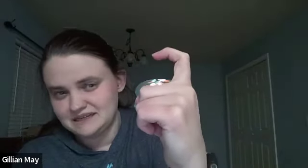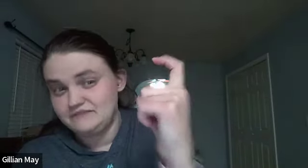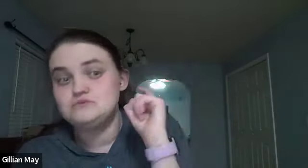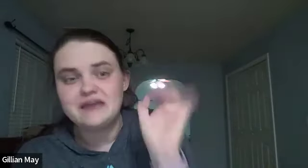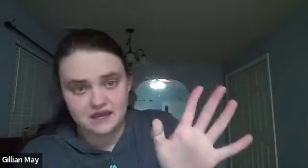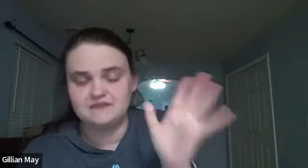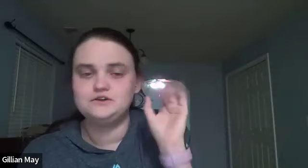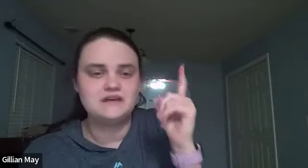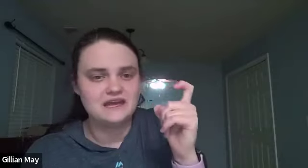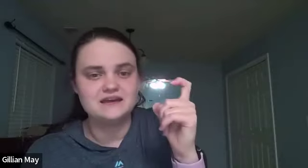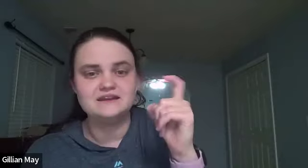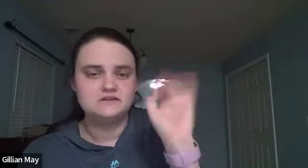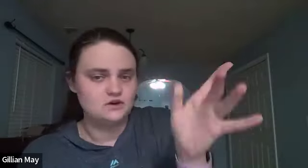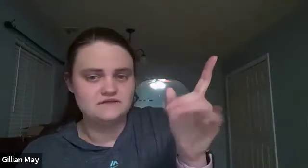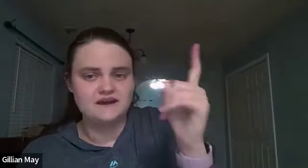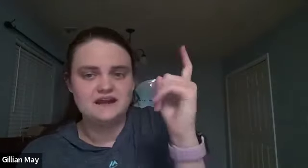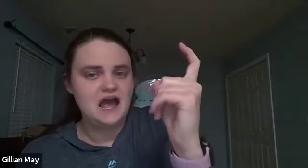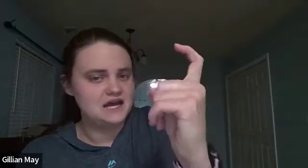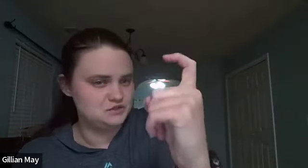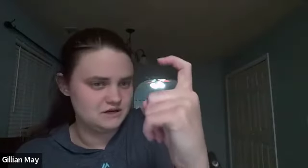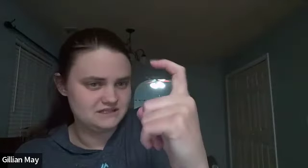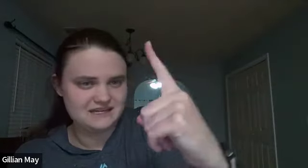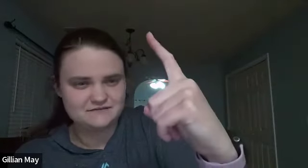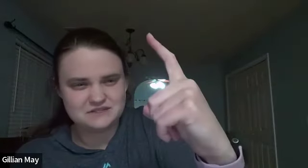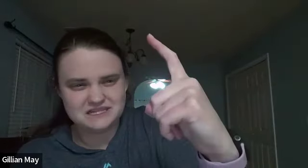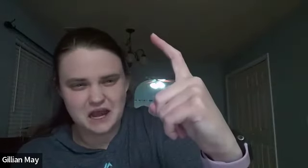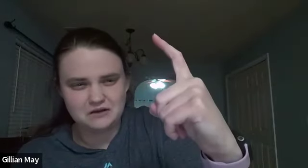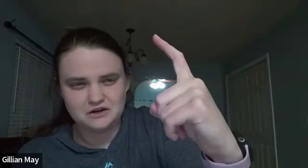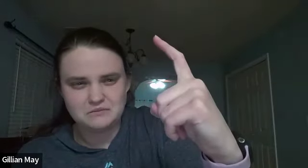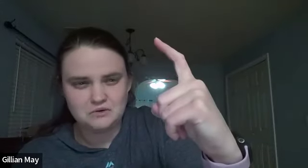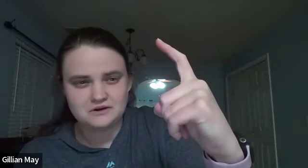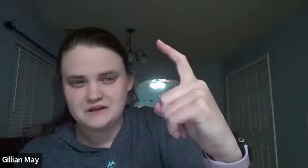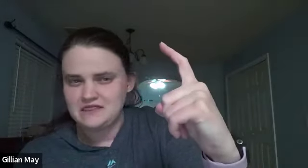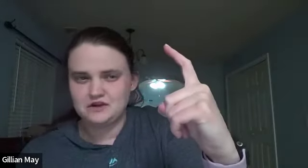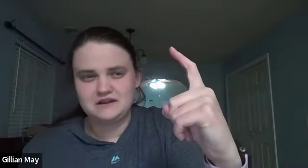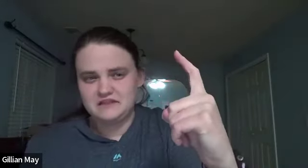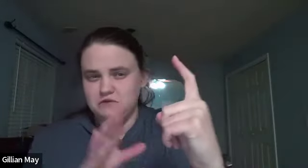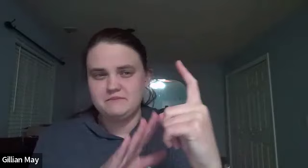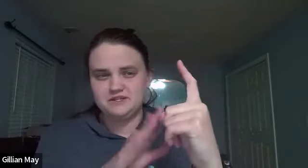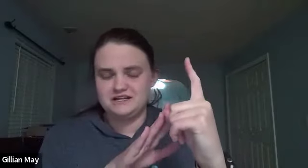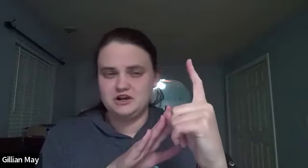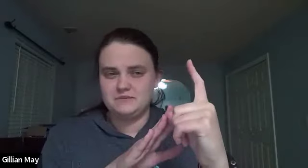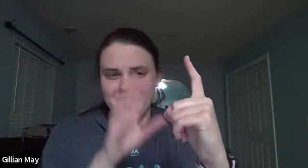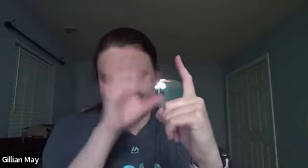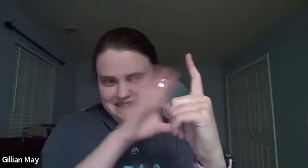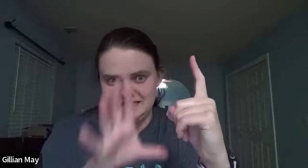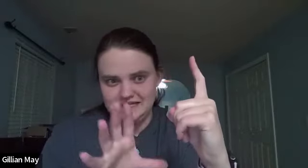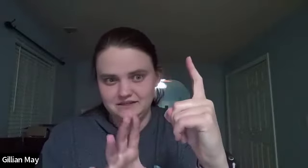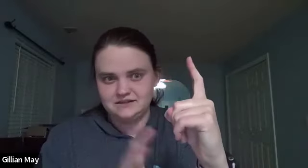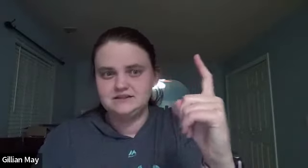if you can. If you can't, totally fine. I just want to say, because if you stick it out a little more, they're going to think you might be trying to talk about like a D. So